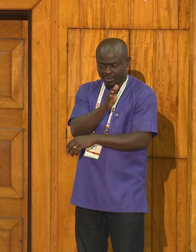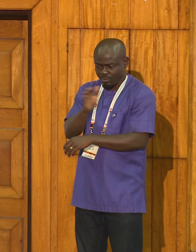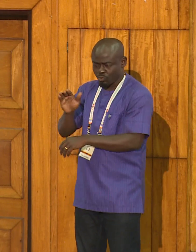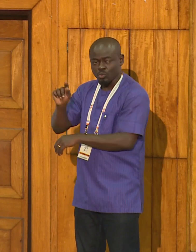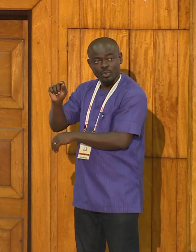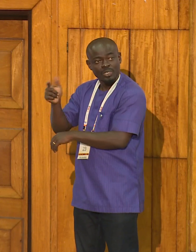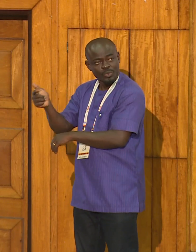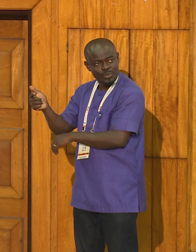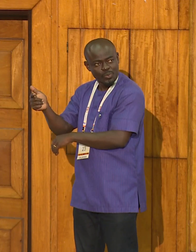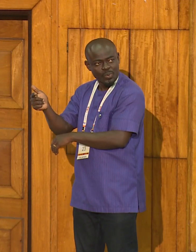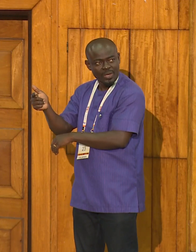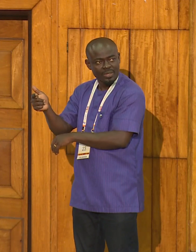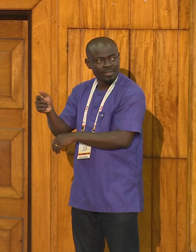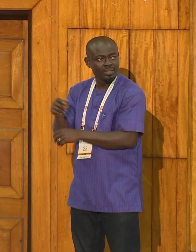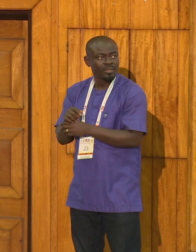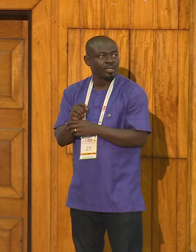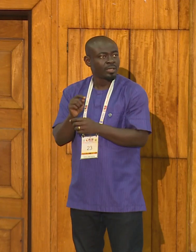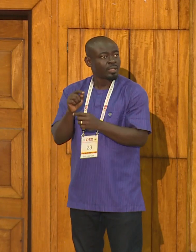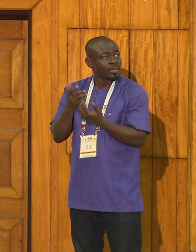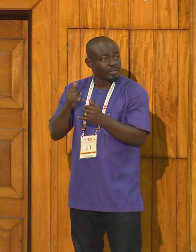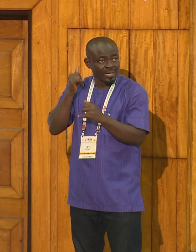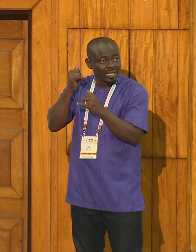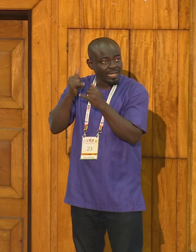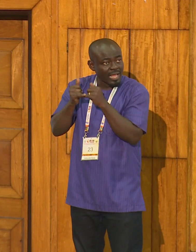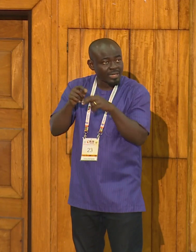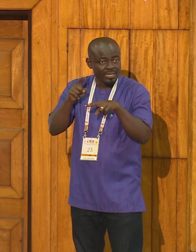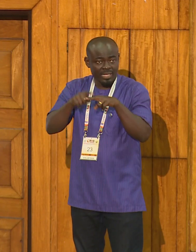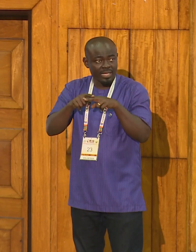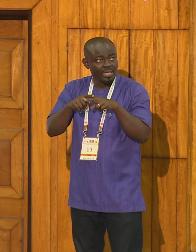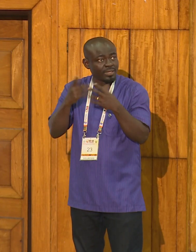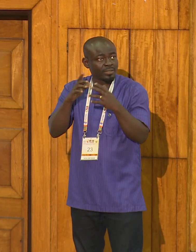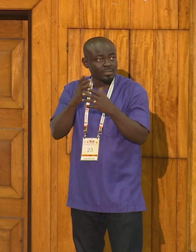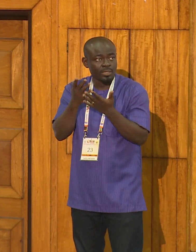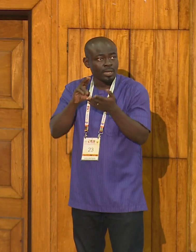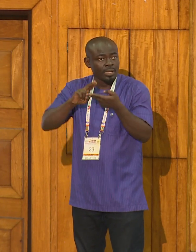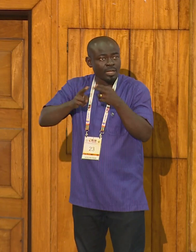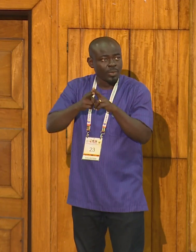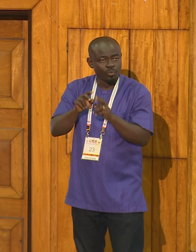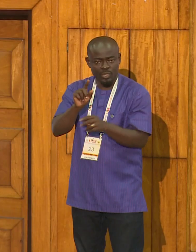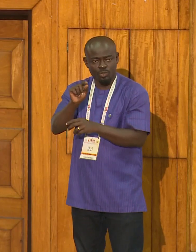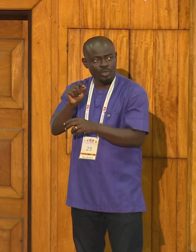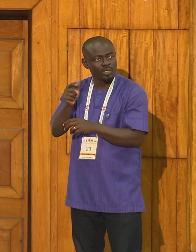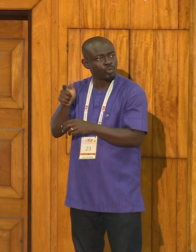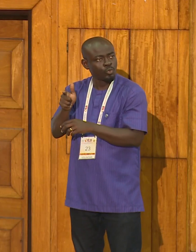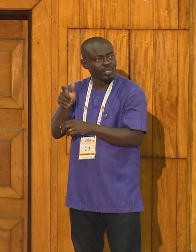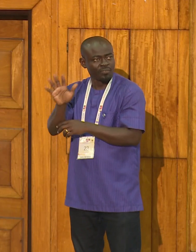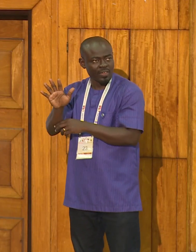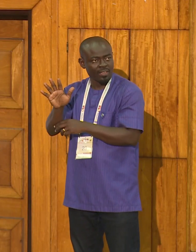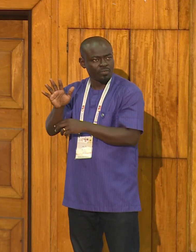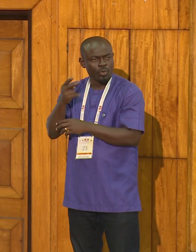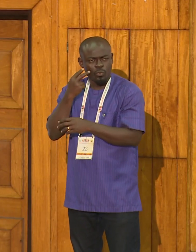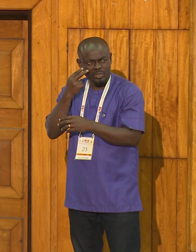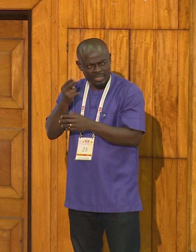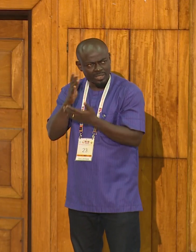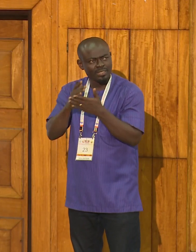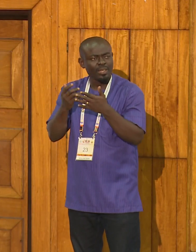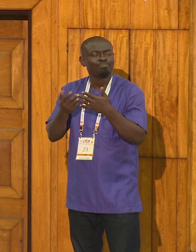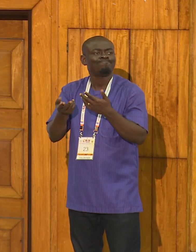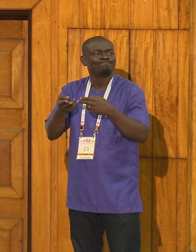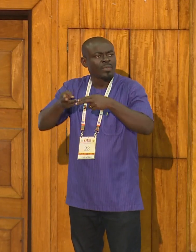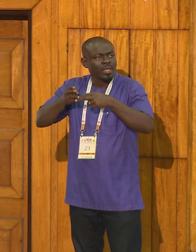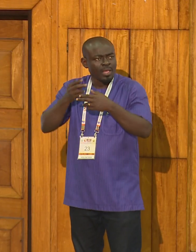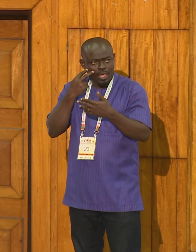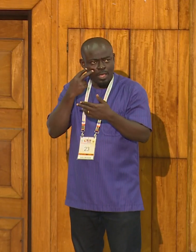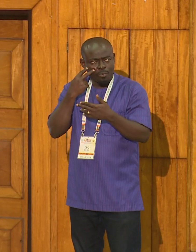2021 and to the last HIV estimates that we did in 2025. We have seen some tremendous improvement around